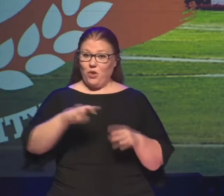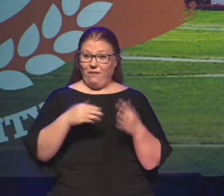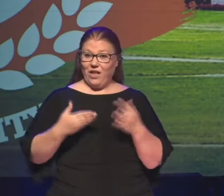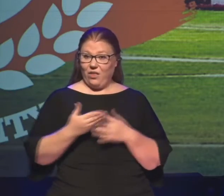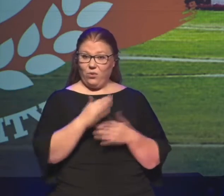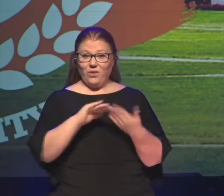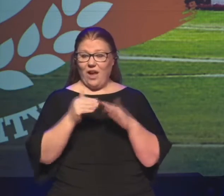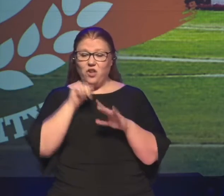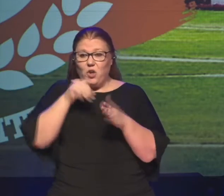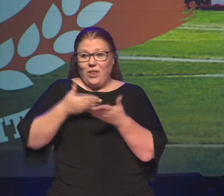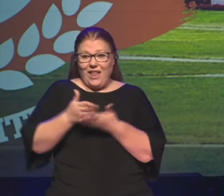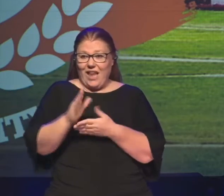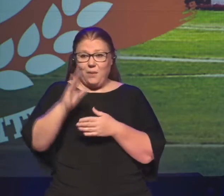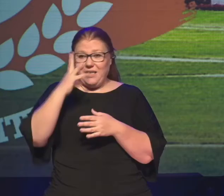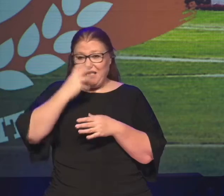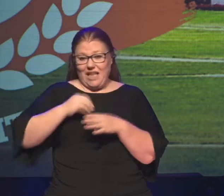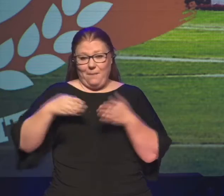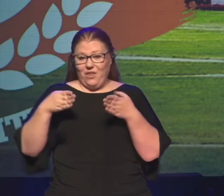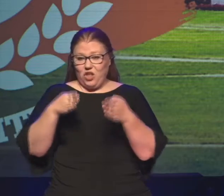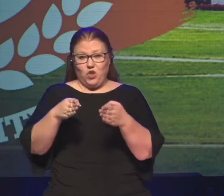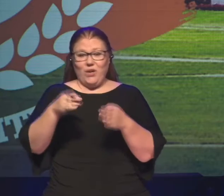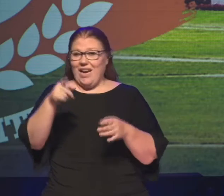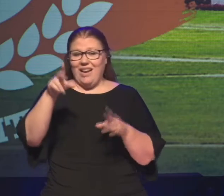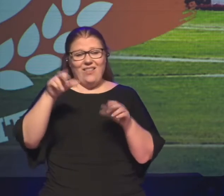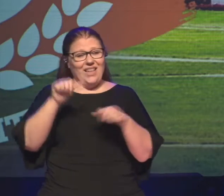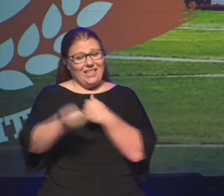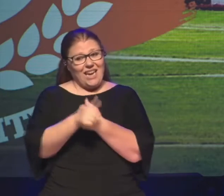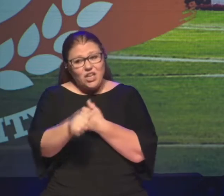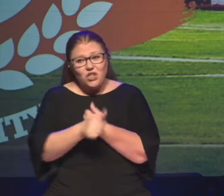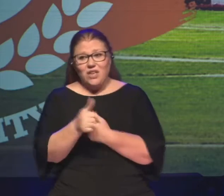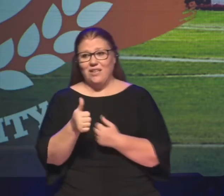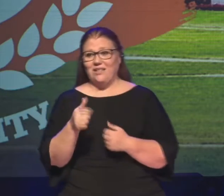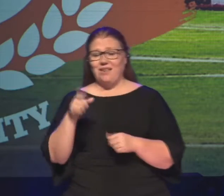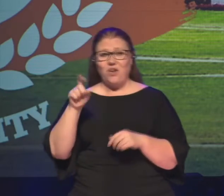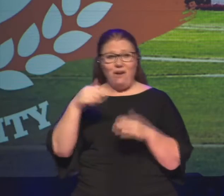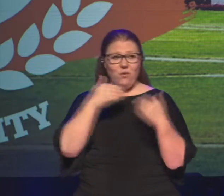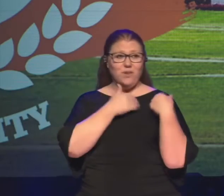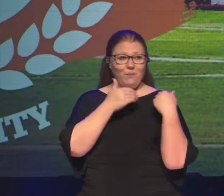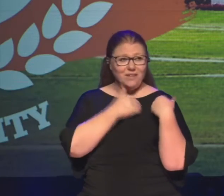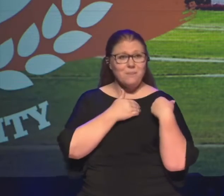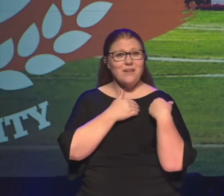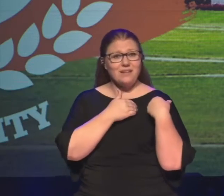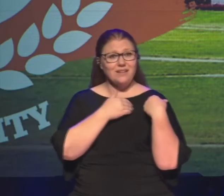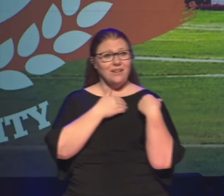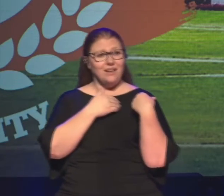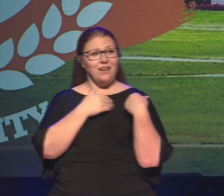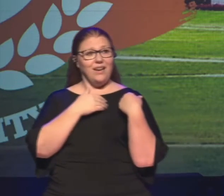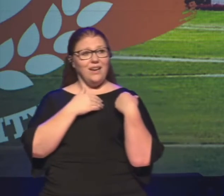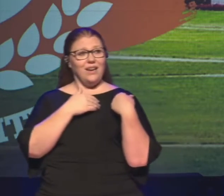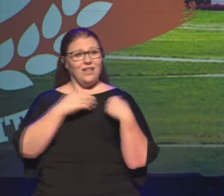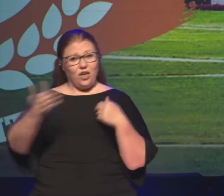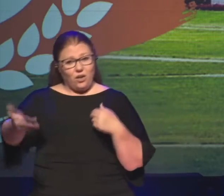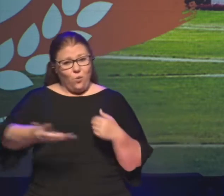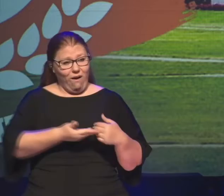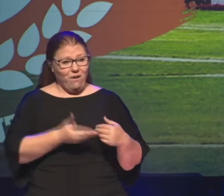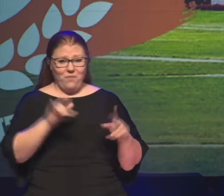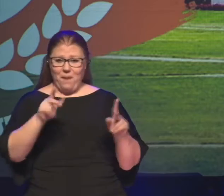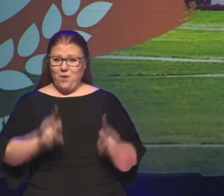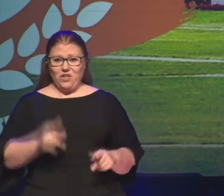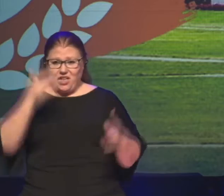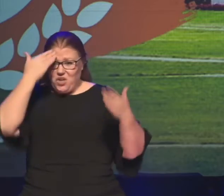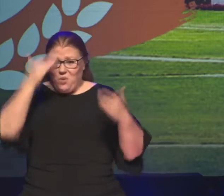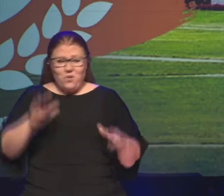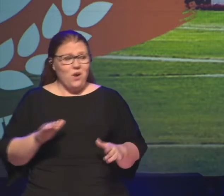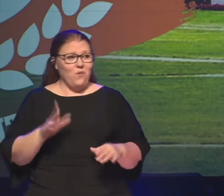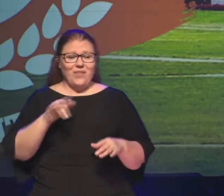let them sleep out in the street, in the square? That's dangerous. You have a responsibility to open your home up. This person you don't know. And this